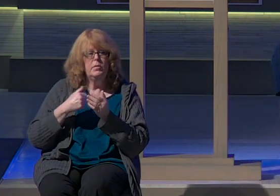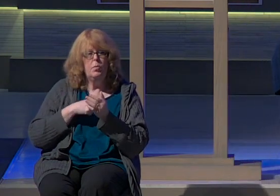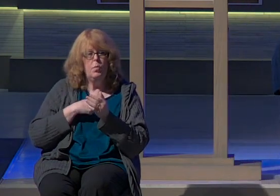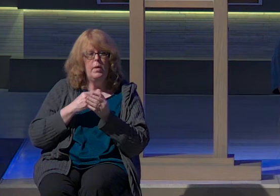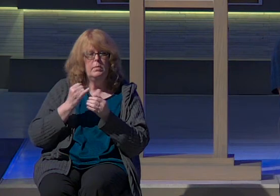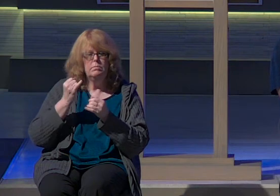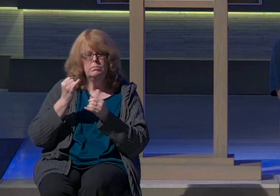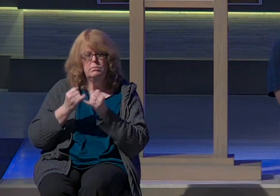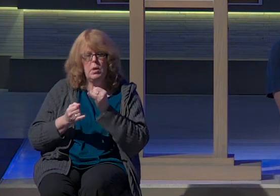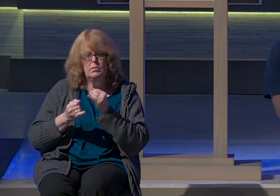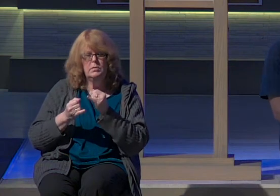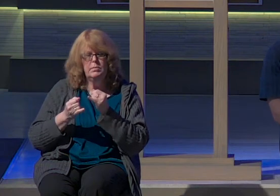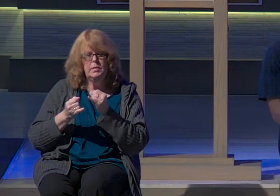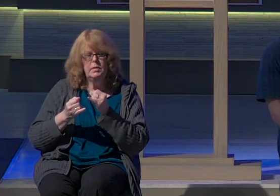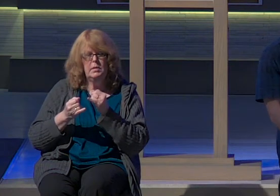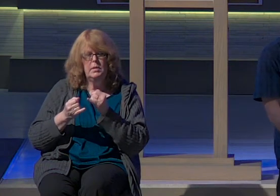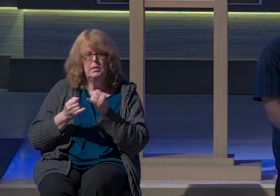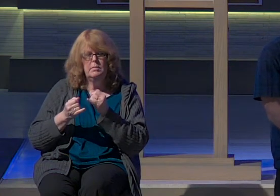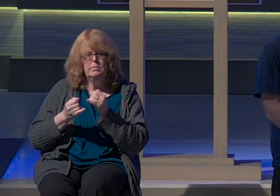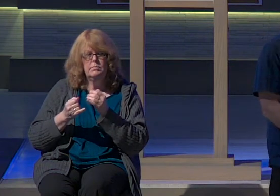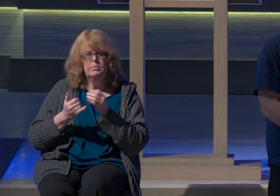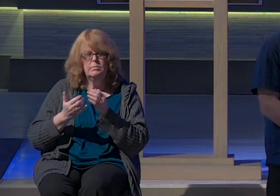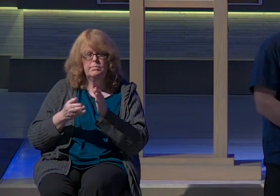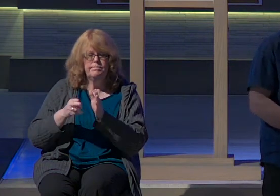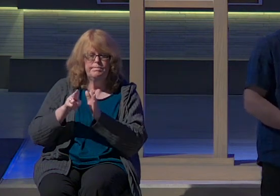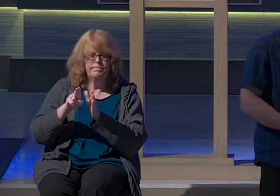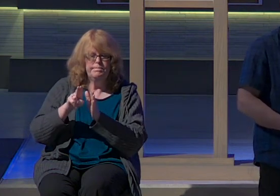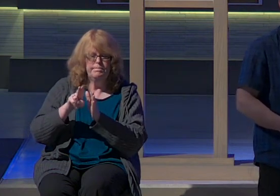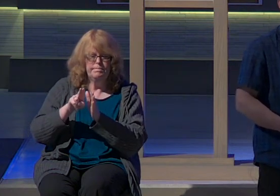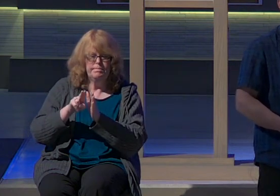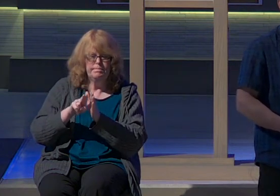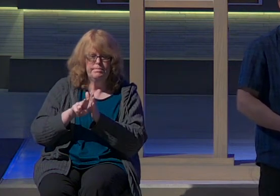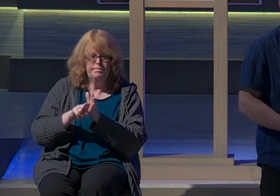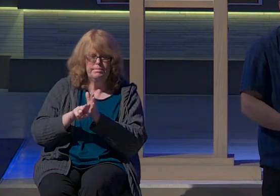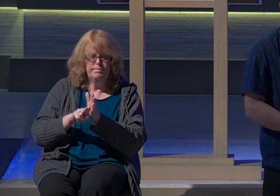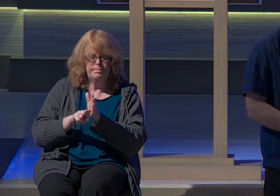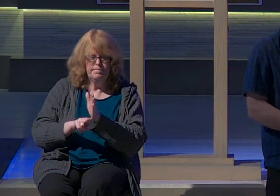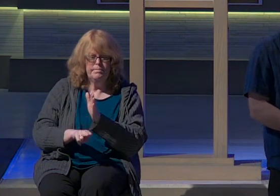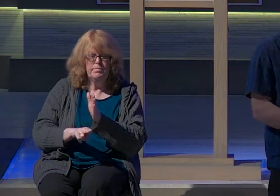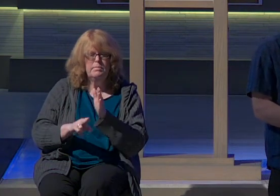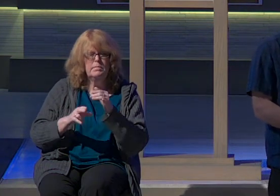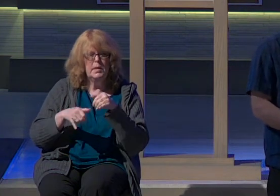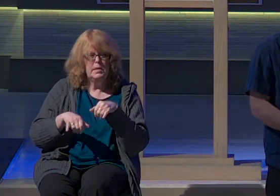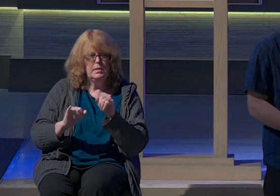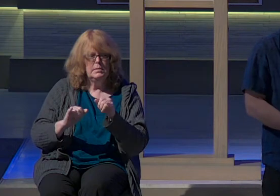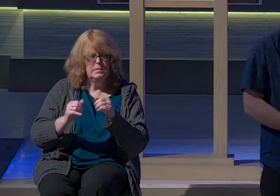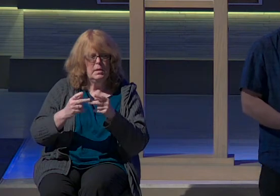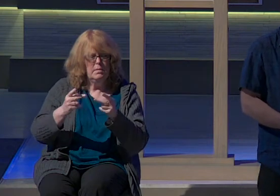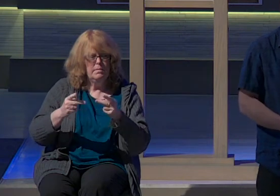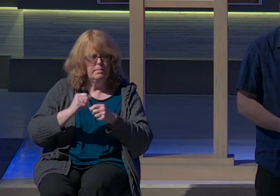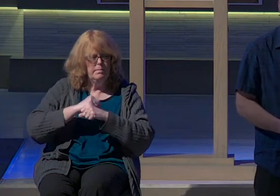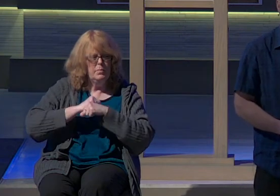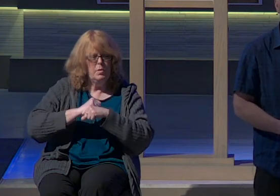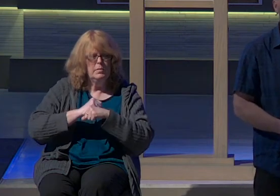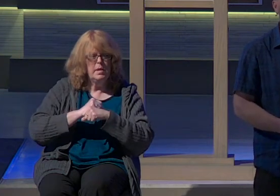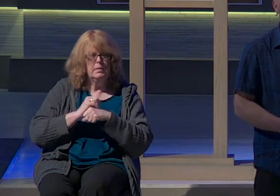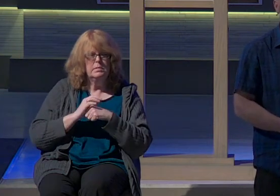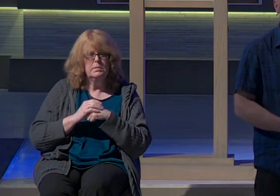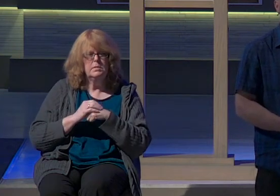ultimately put it in its final place, it is still a place that is protected,